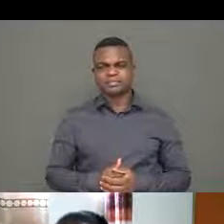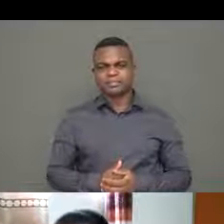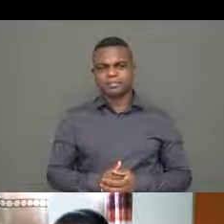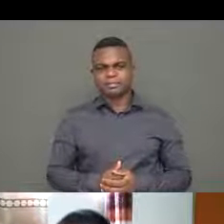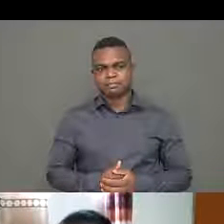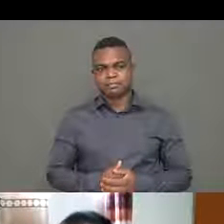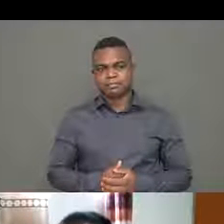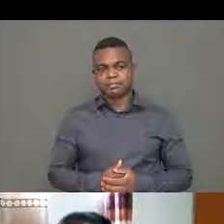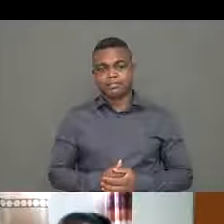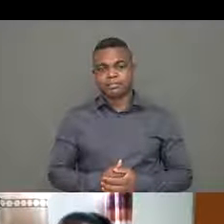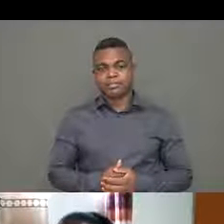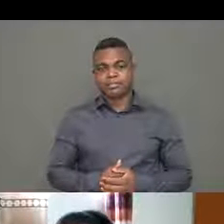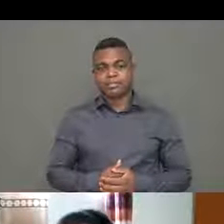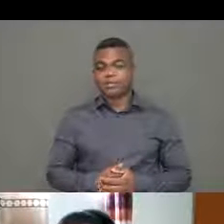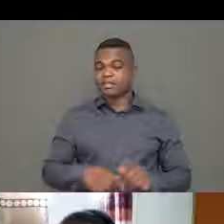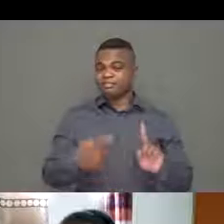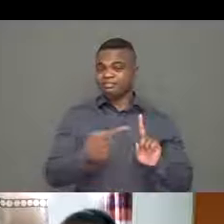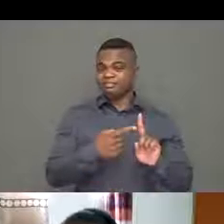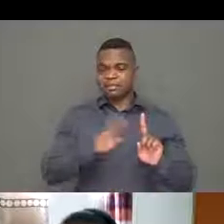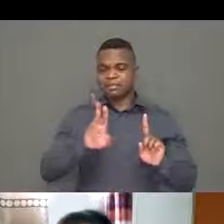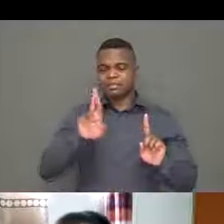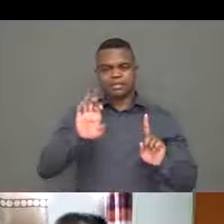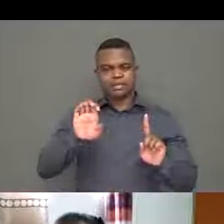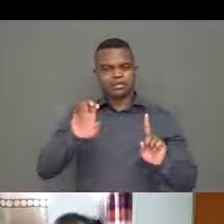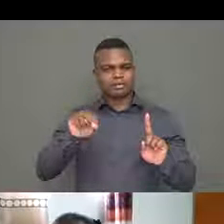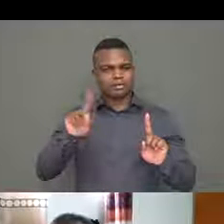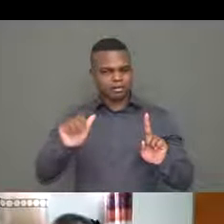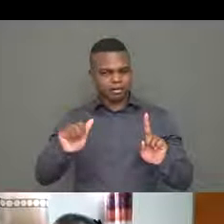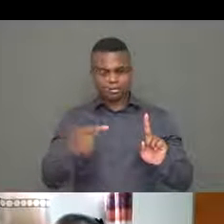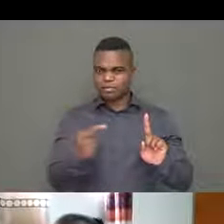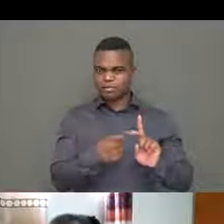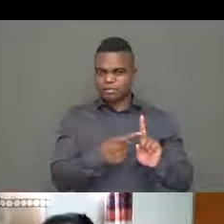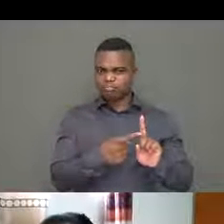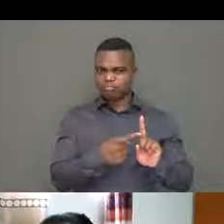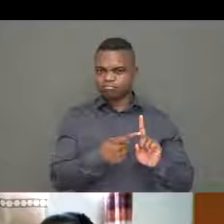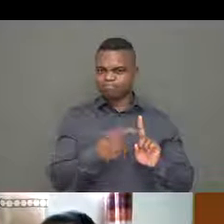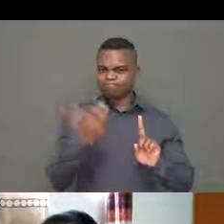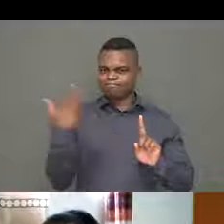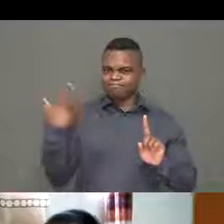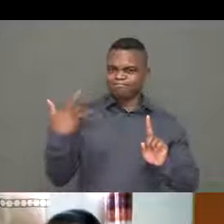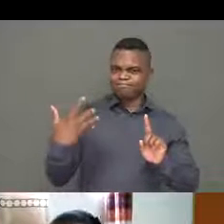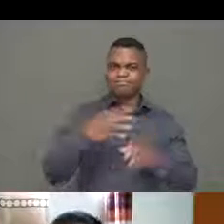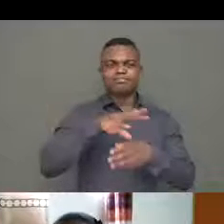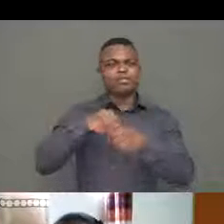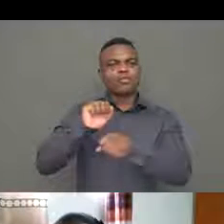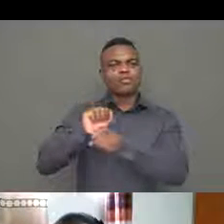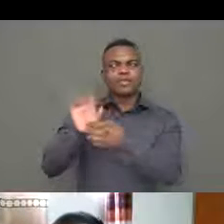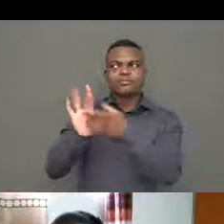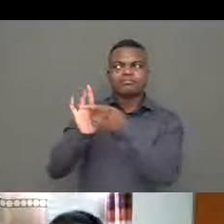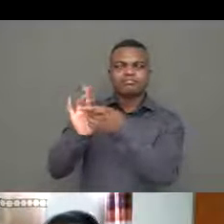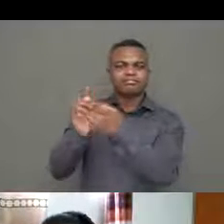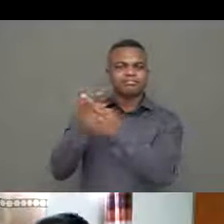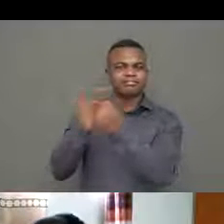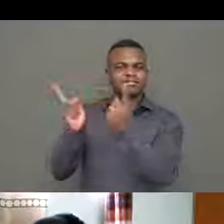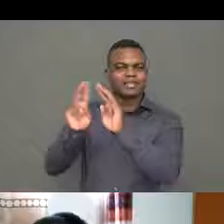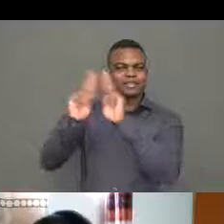of international volunteers, and we now currently call them the local VC representatives. Brenda